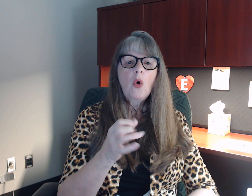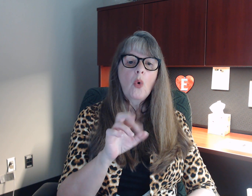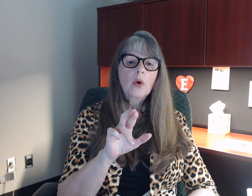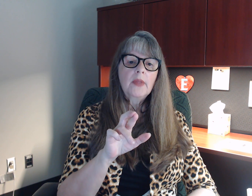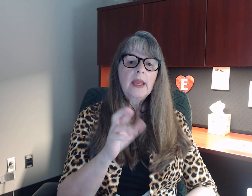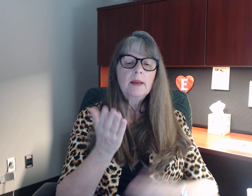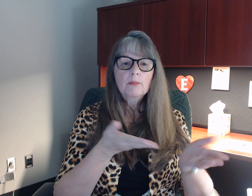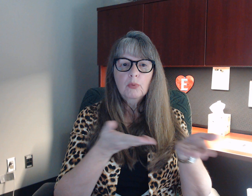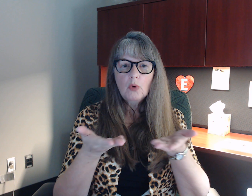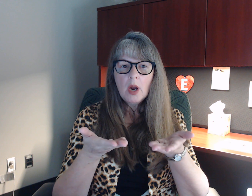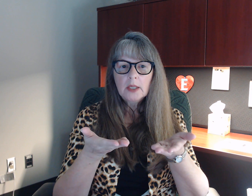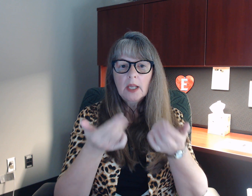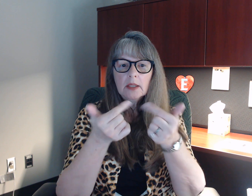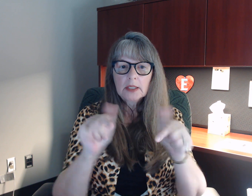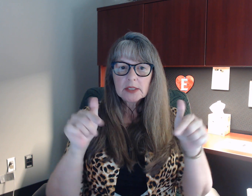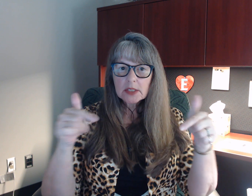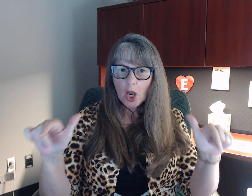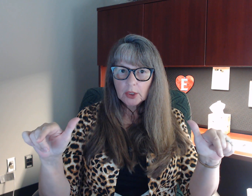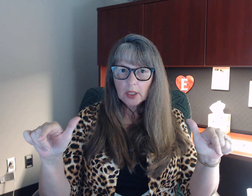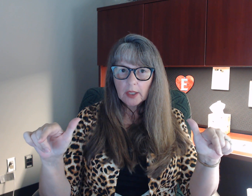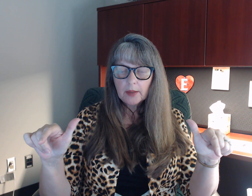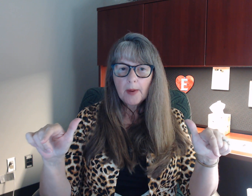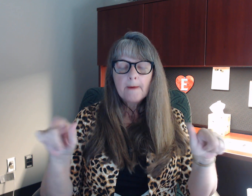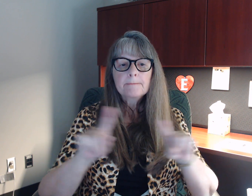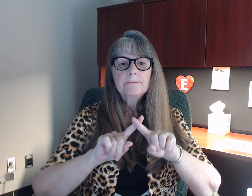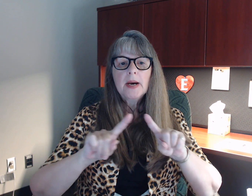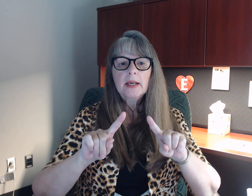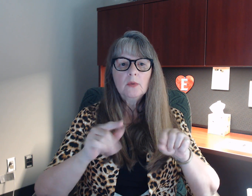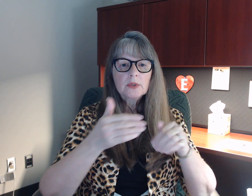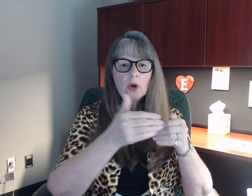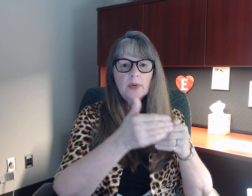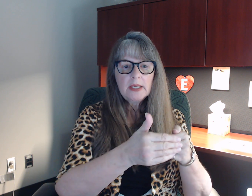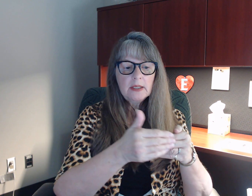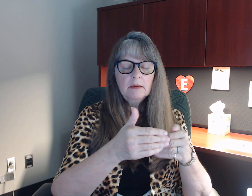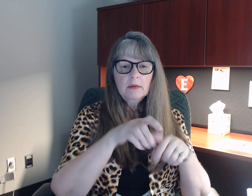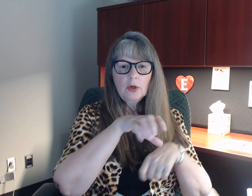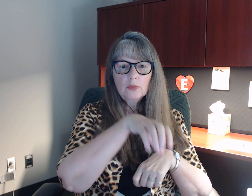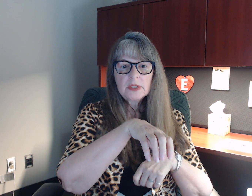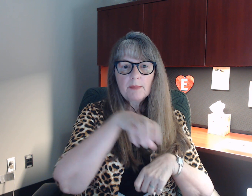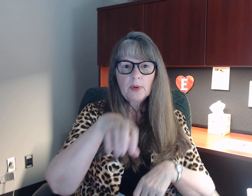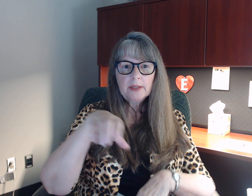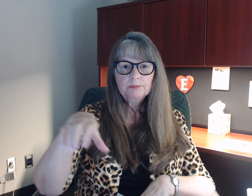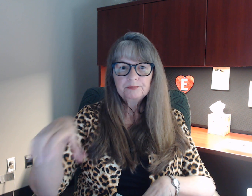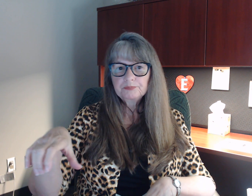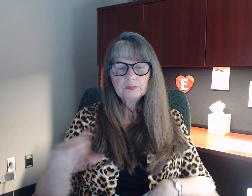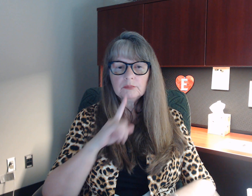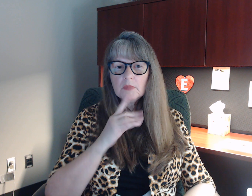Or they brought lasagna, but it was already, separate.